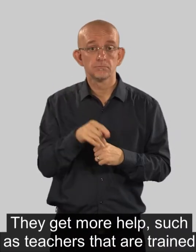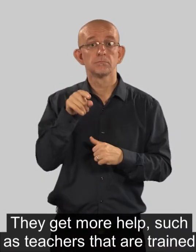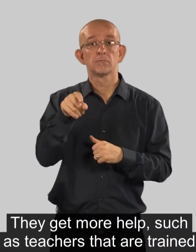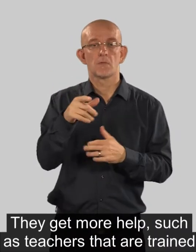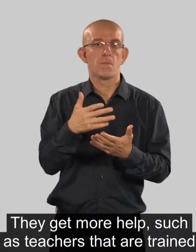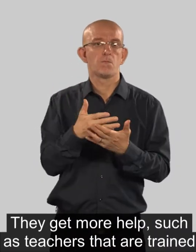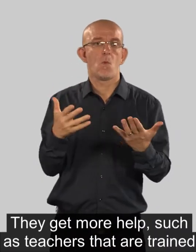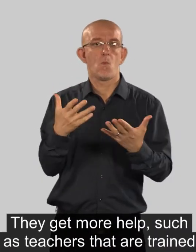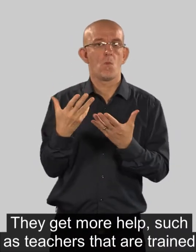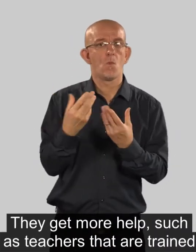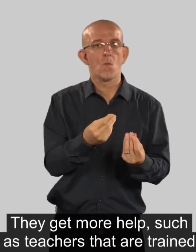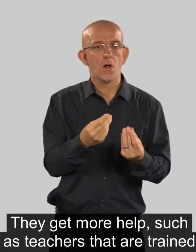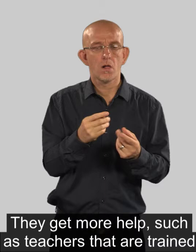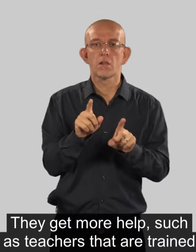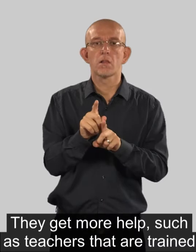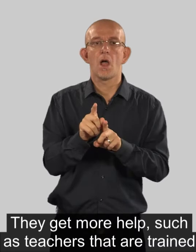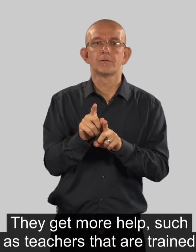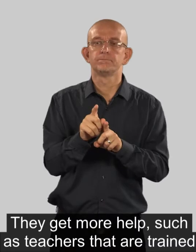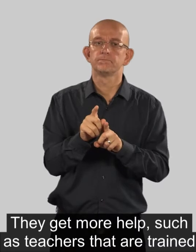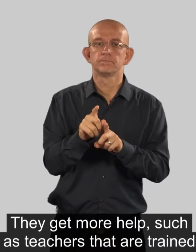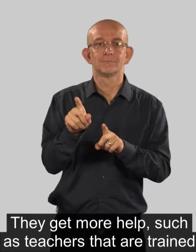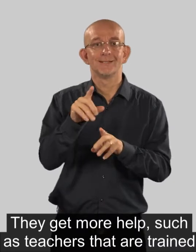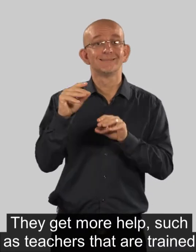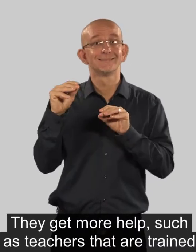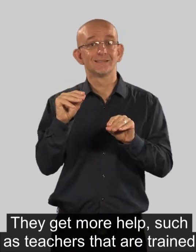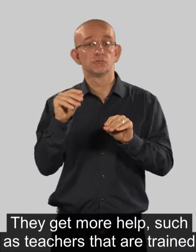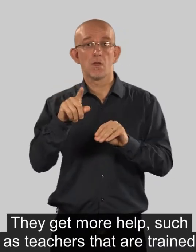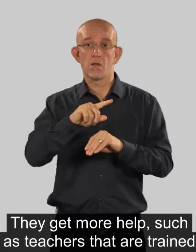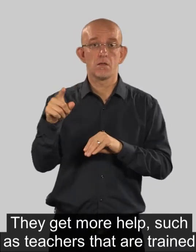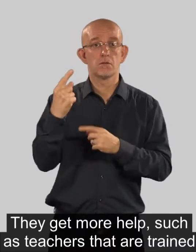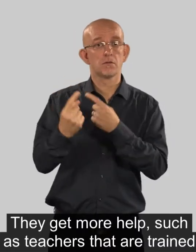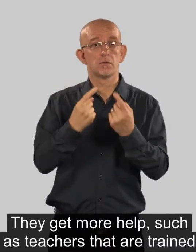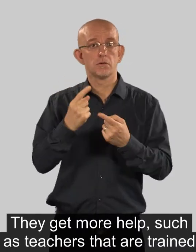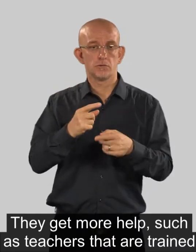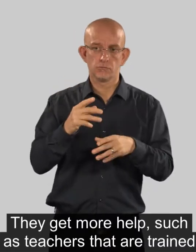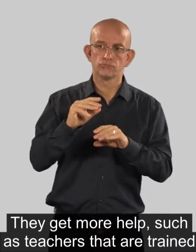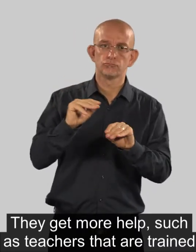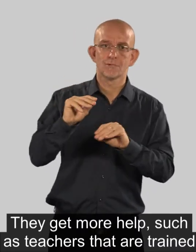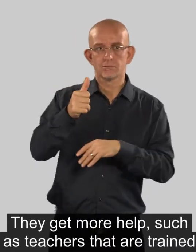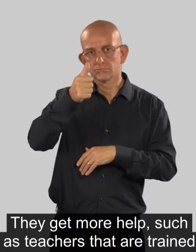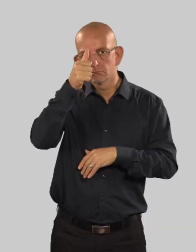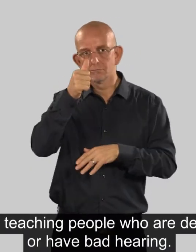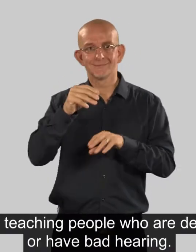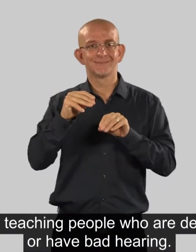They get more help, such as teachers that are trained in teaching people who are deaf or have bad